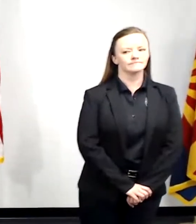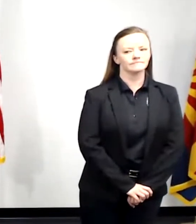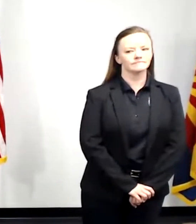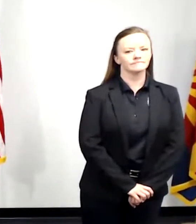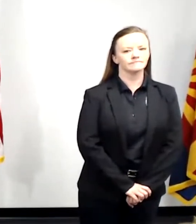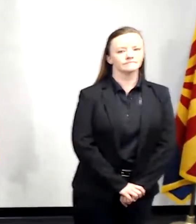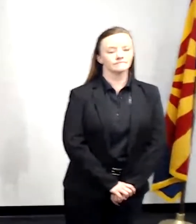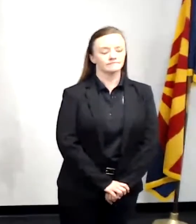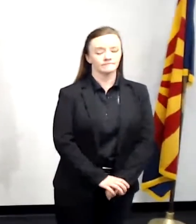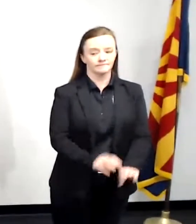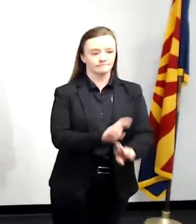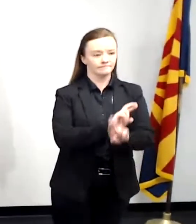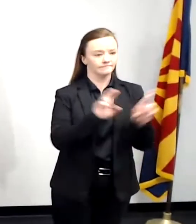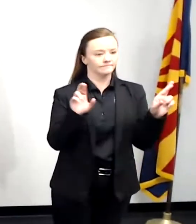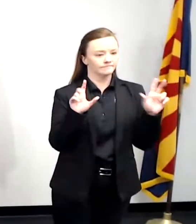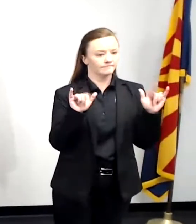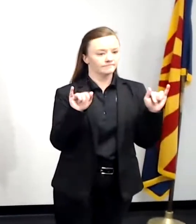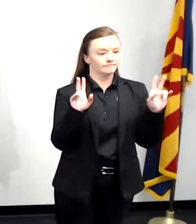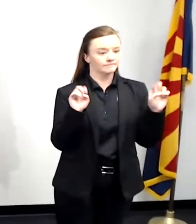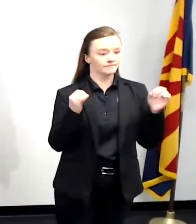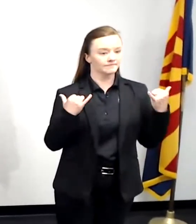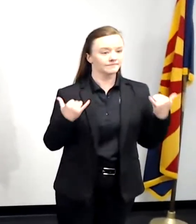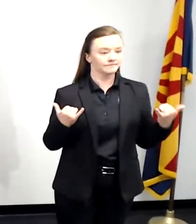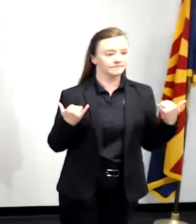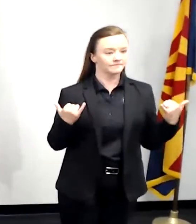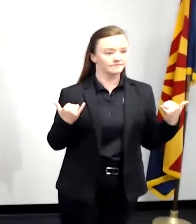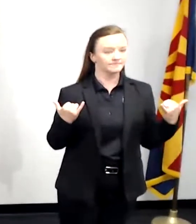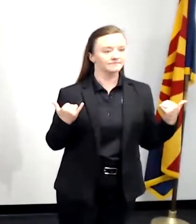So I believe we're up live now on the webinar.